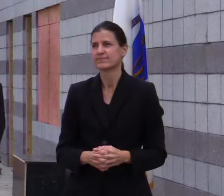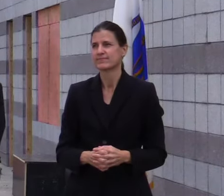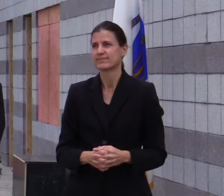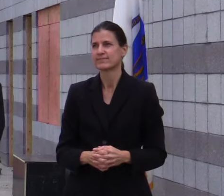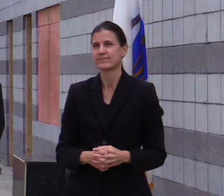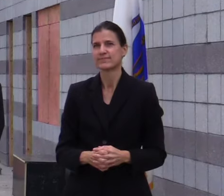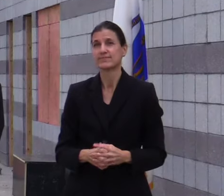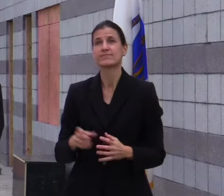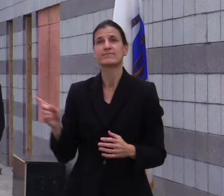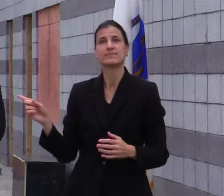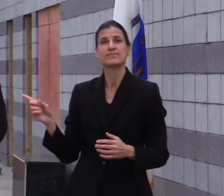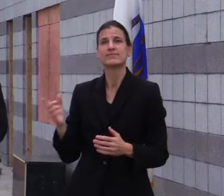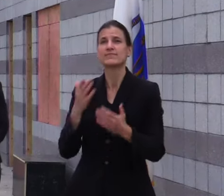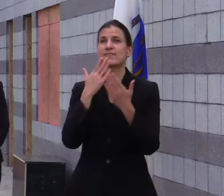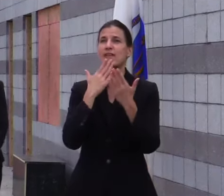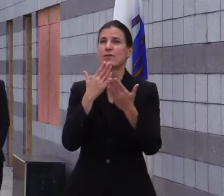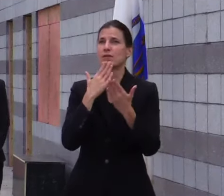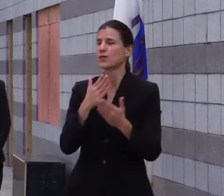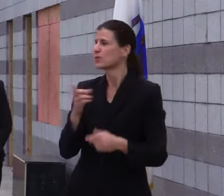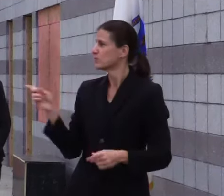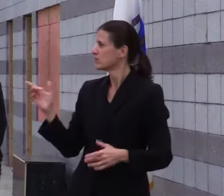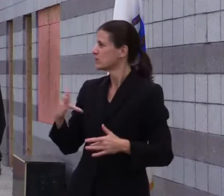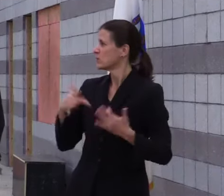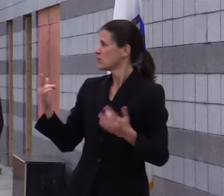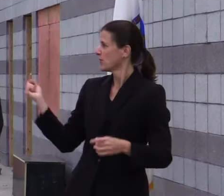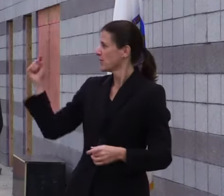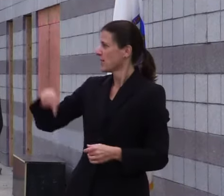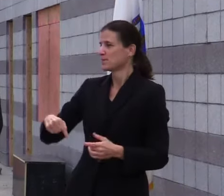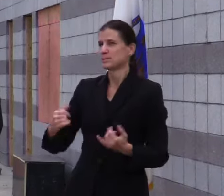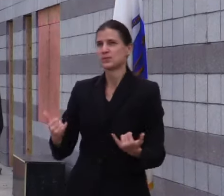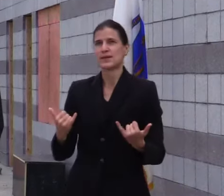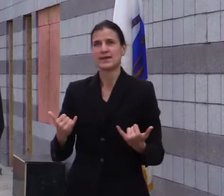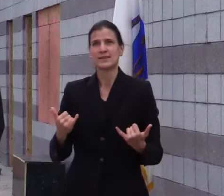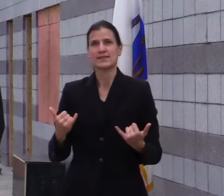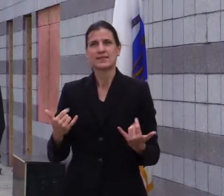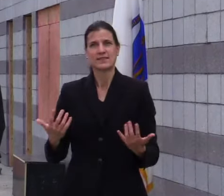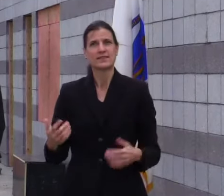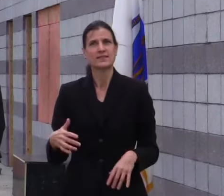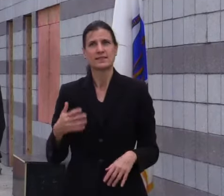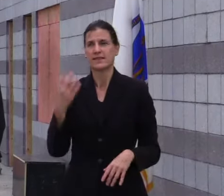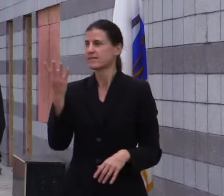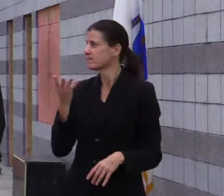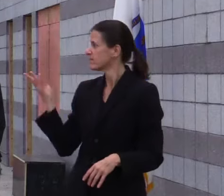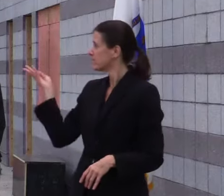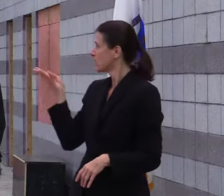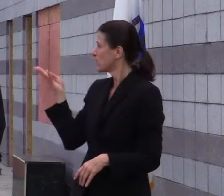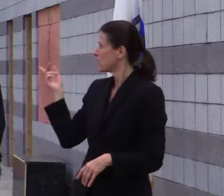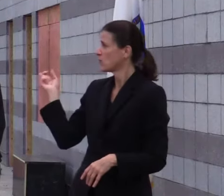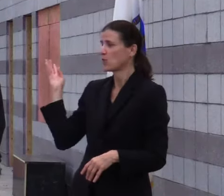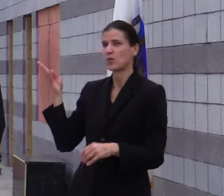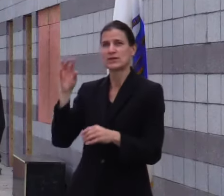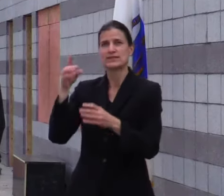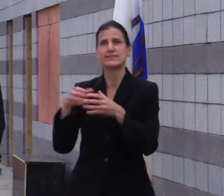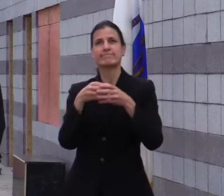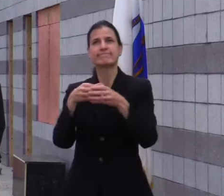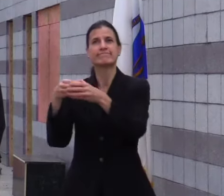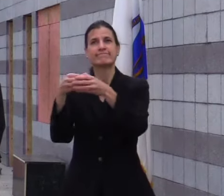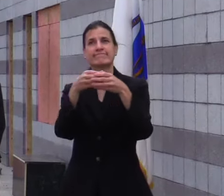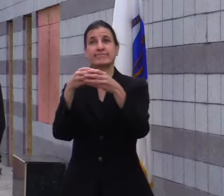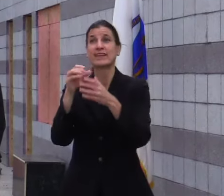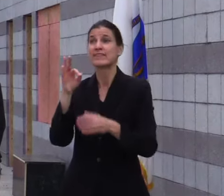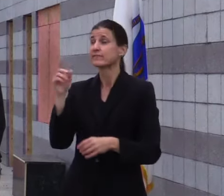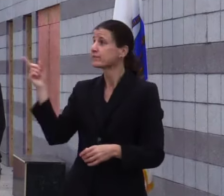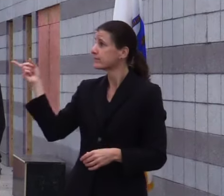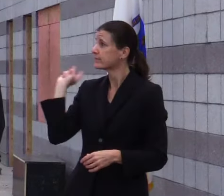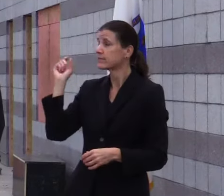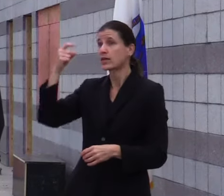Thank you, and I'm delighted to be here today with 4 people standing behind me without whom we would not see this